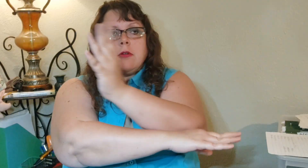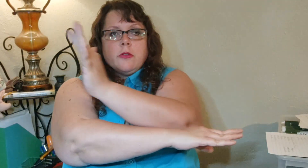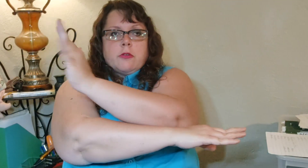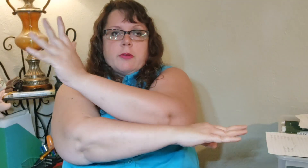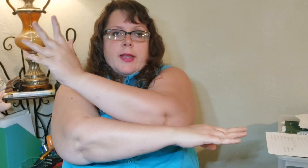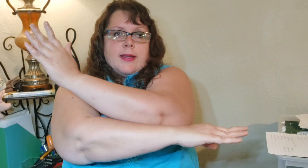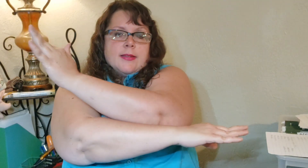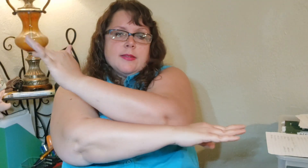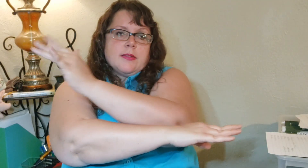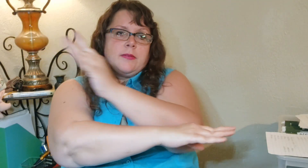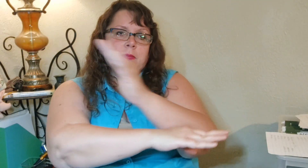Several trees.